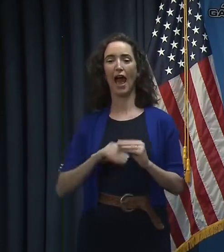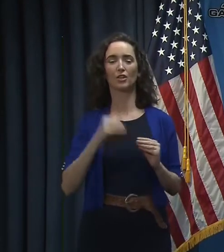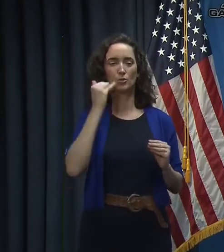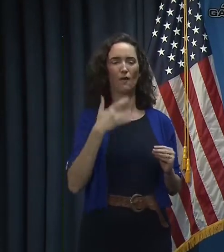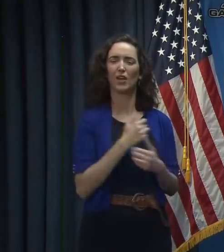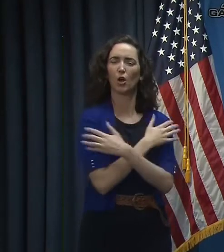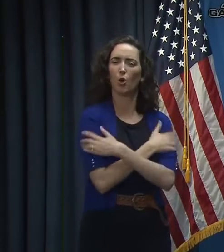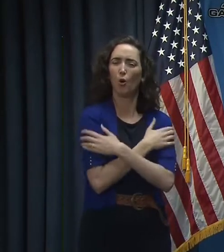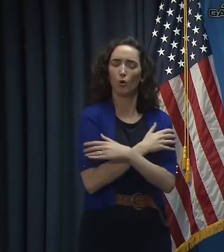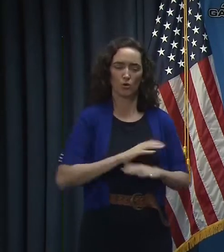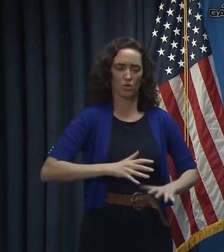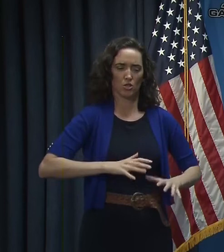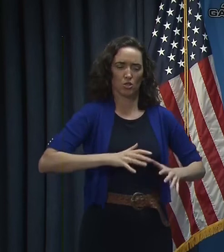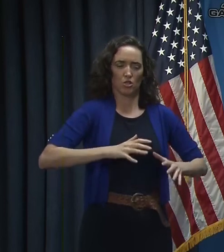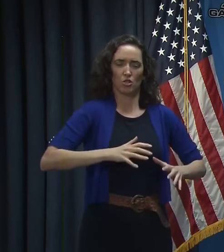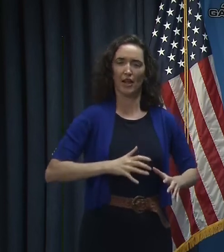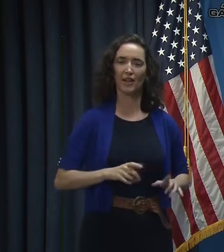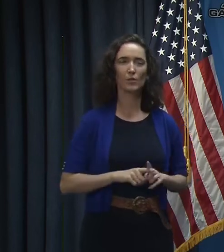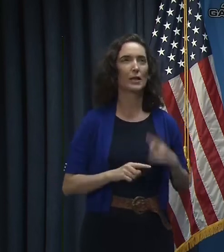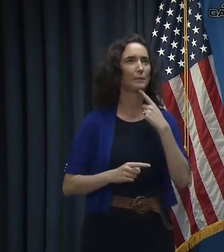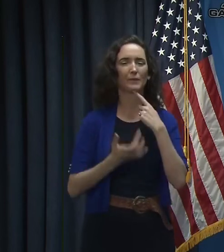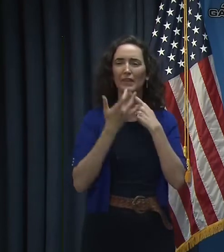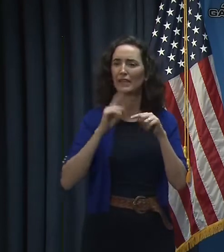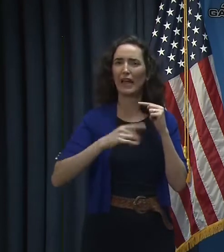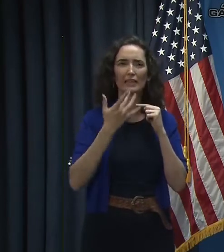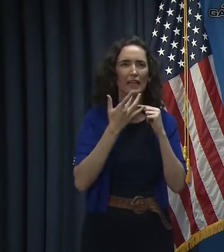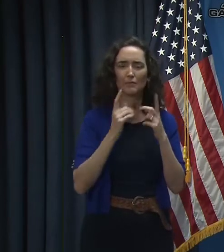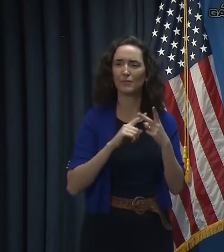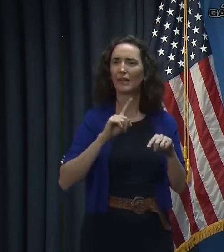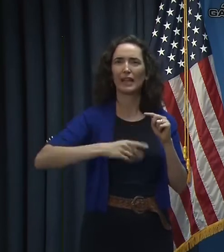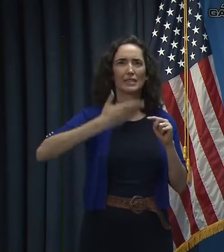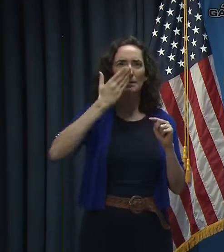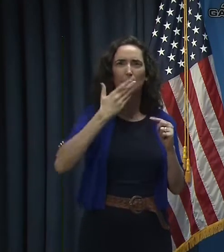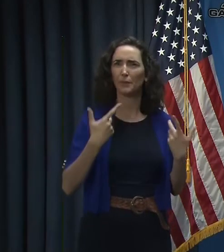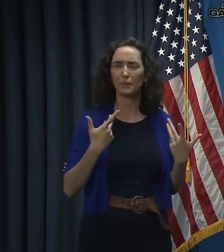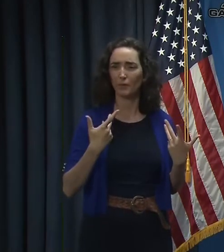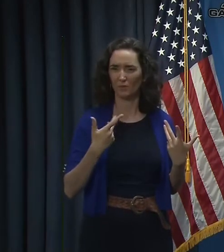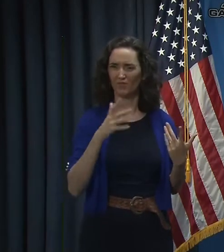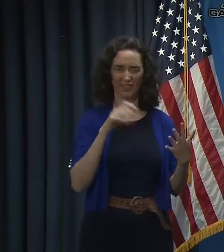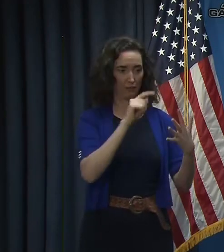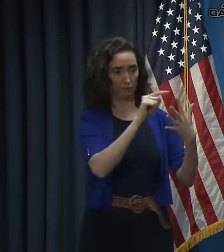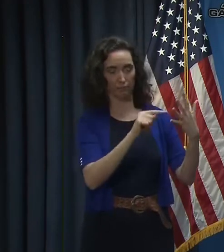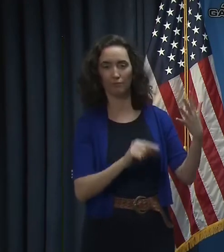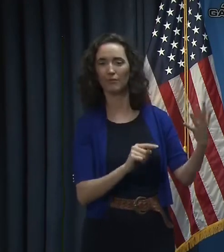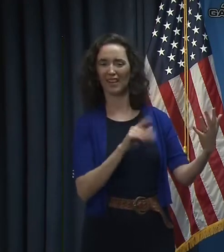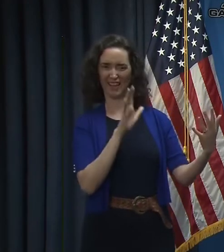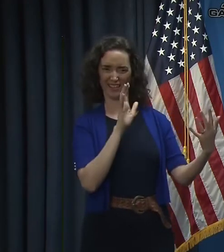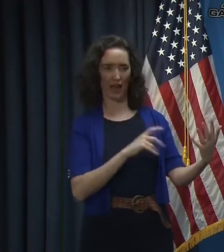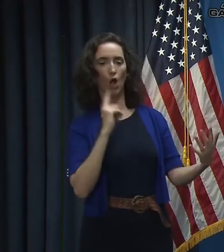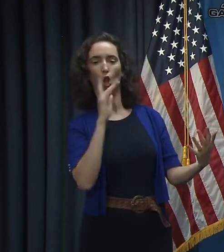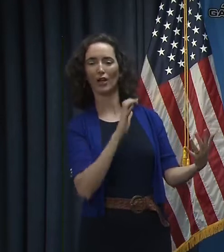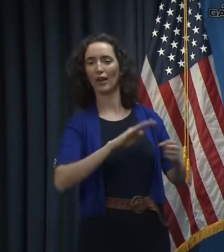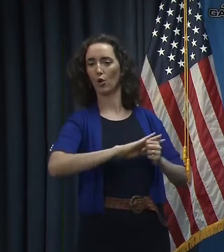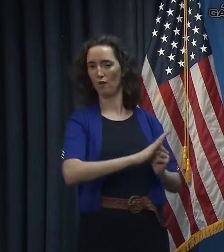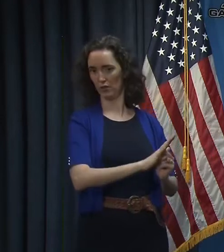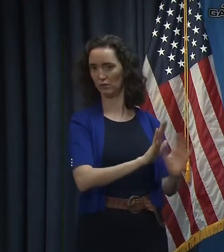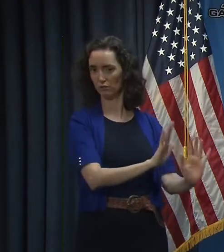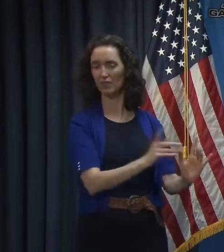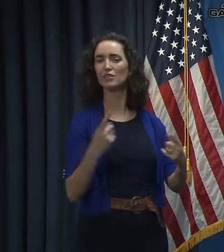chills, losing your sense of taste or smell. We measure that already. We've been measuring that for some time.